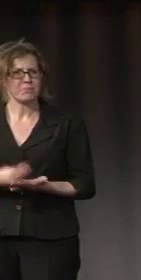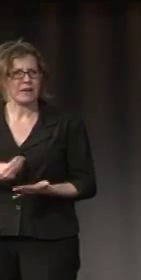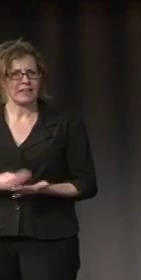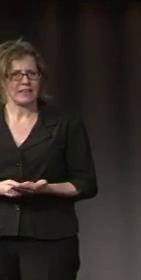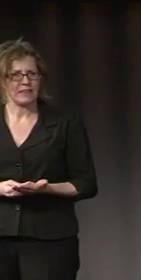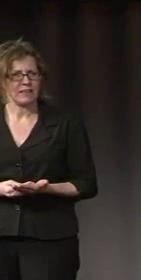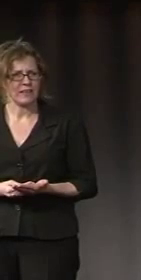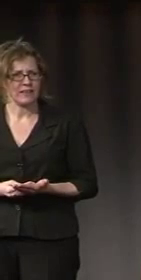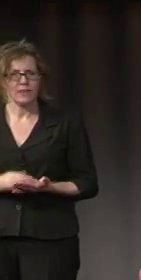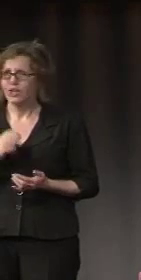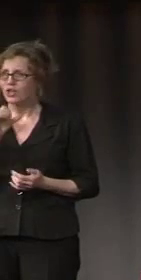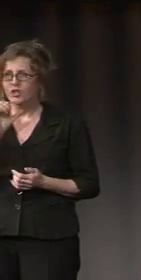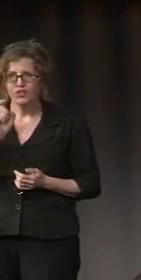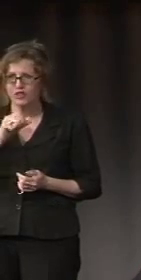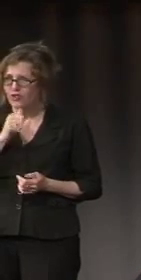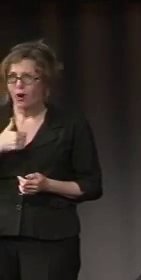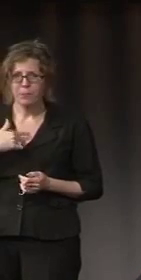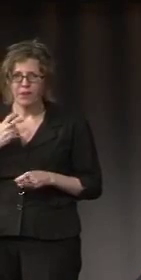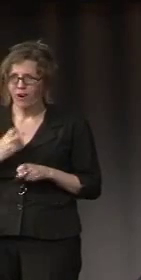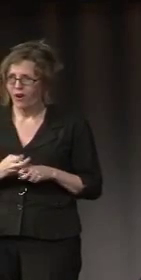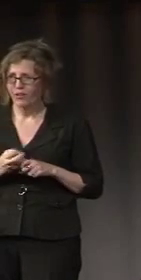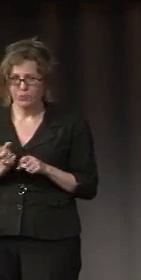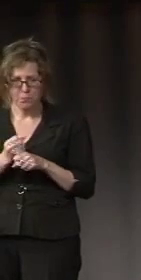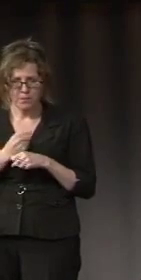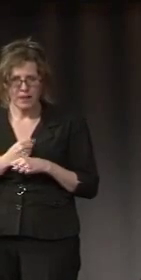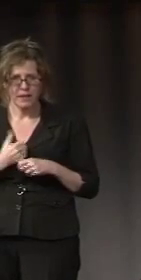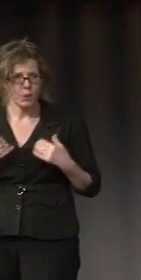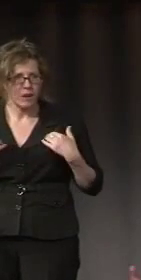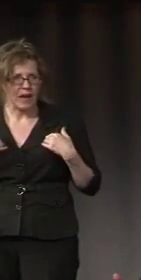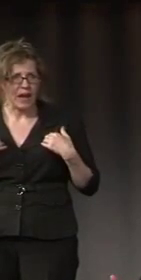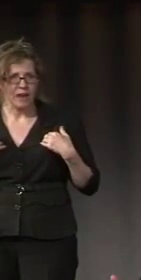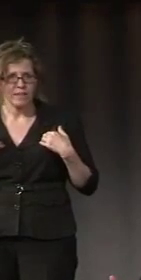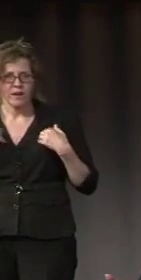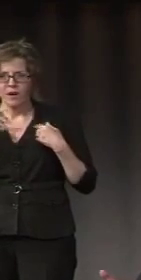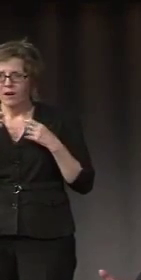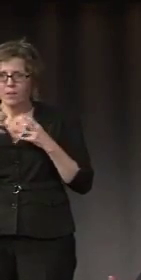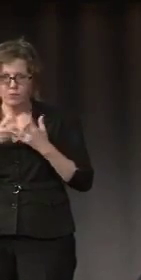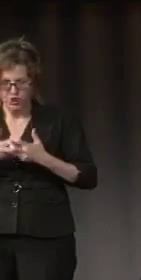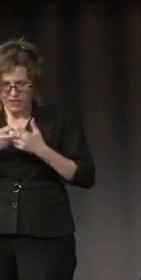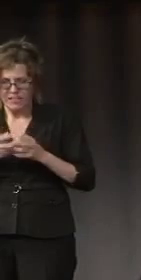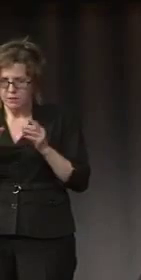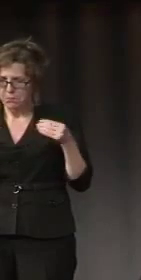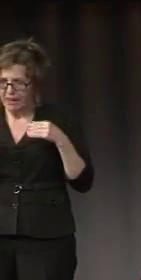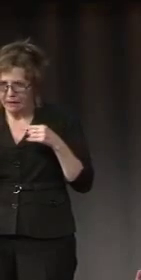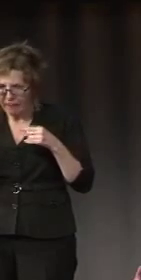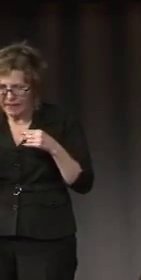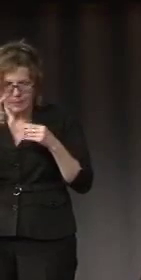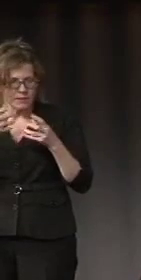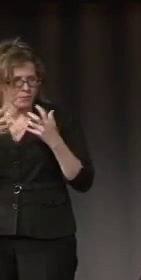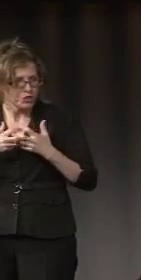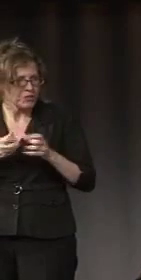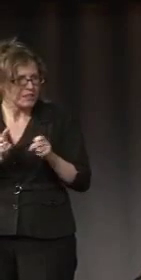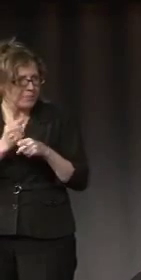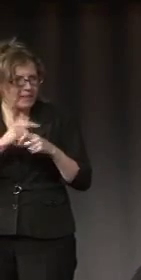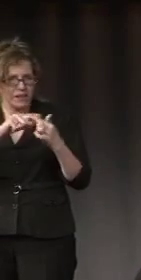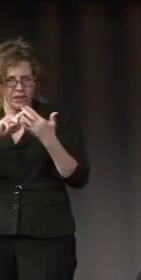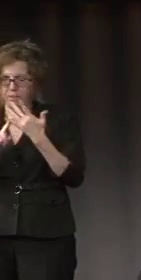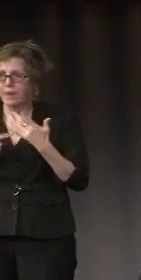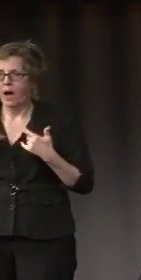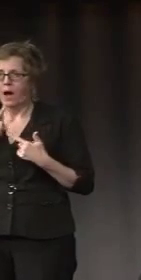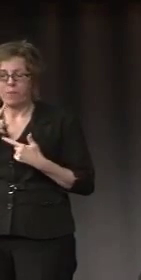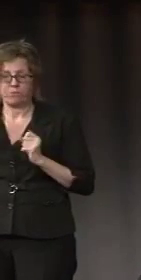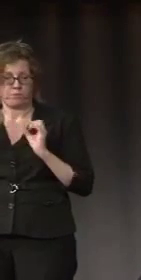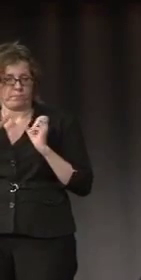so complicated to have prosthesis of a sort. I mean, we have prosthesis for glasses. Yep. I mean, I admire the fact that now